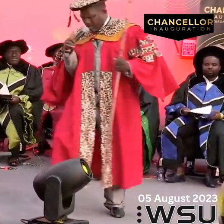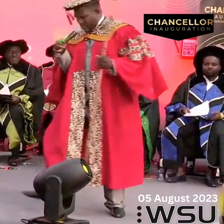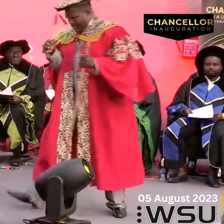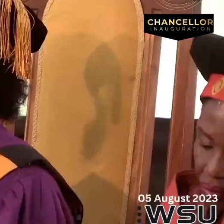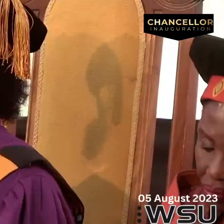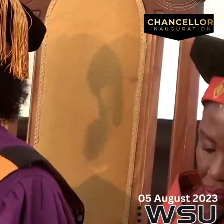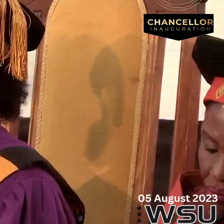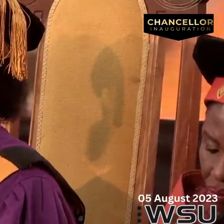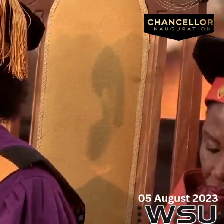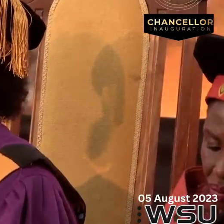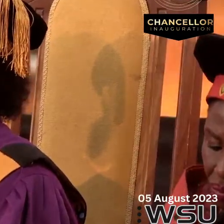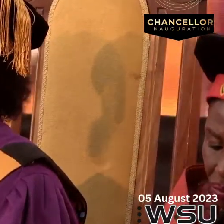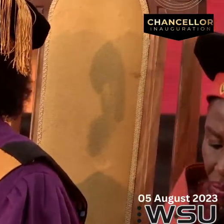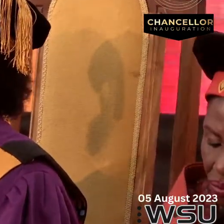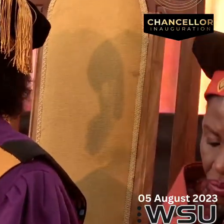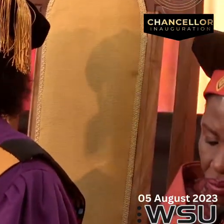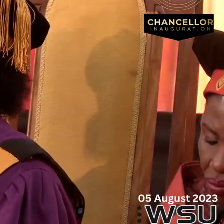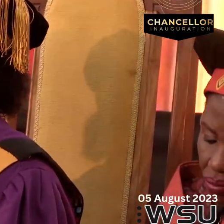imali.